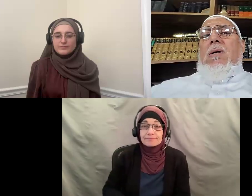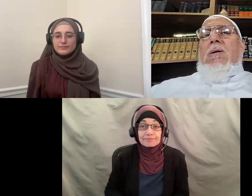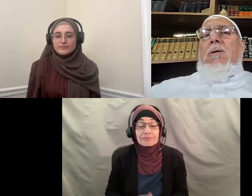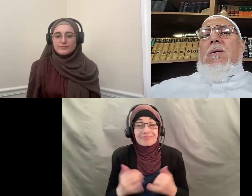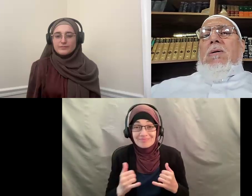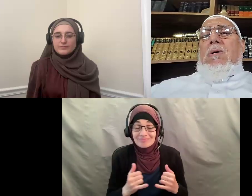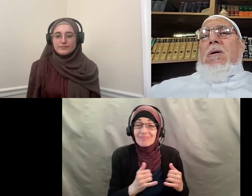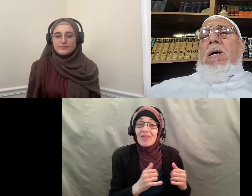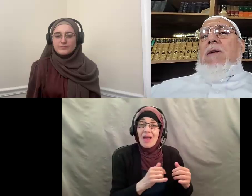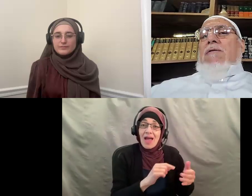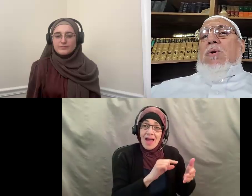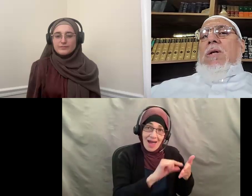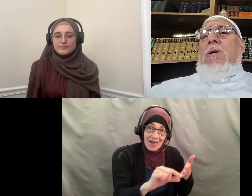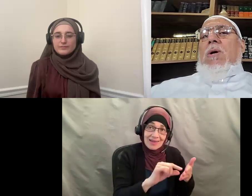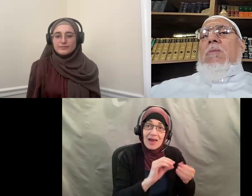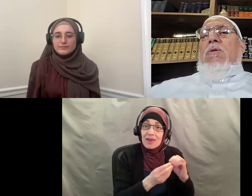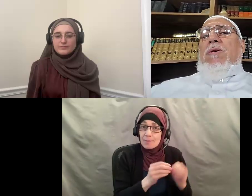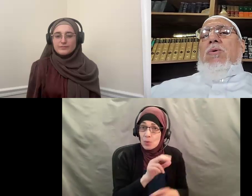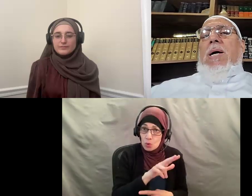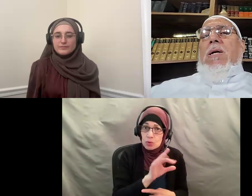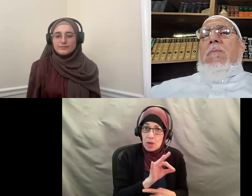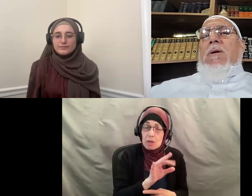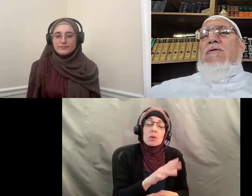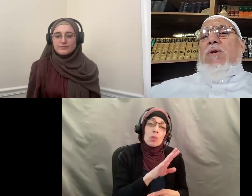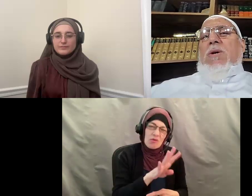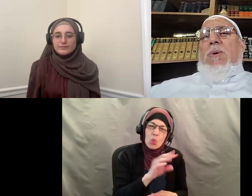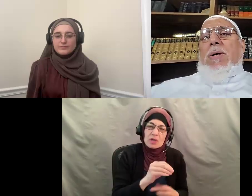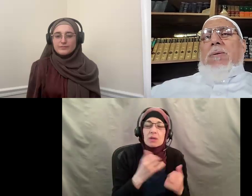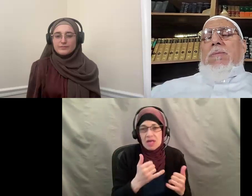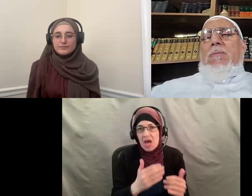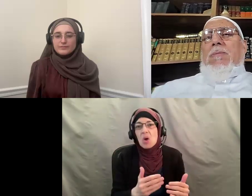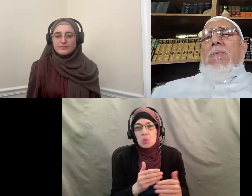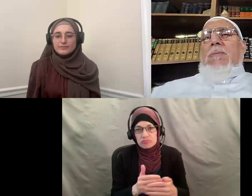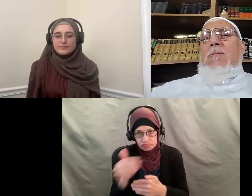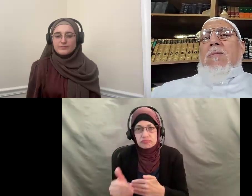39 and 40. We are moving to ayah number 41.